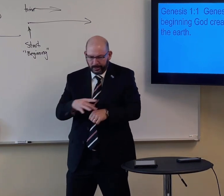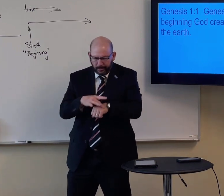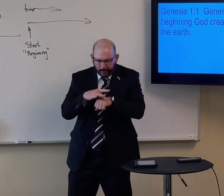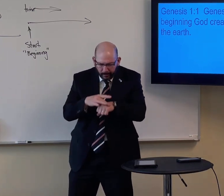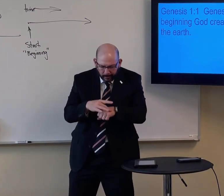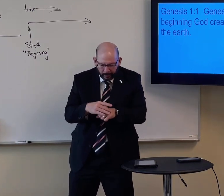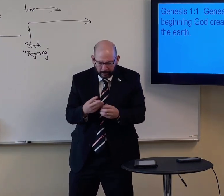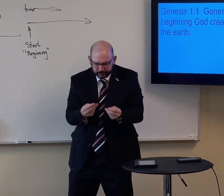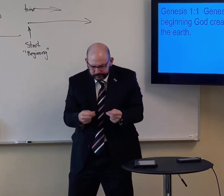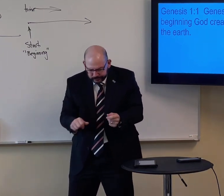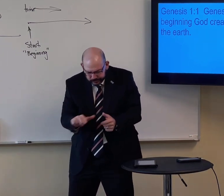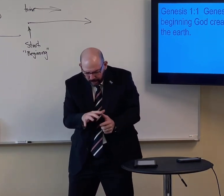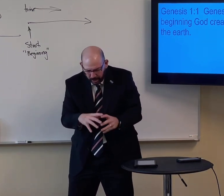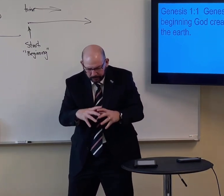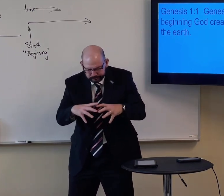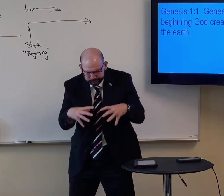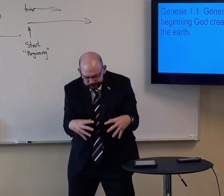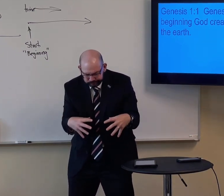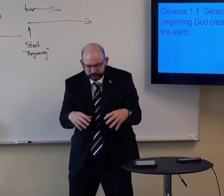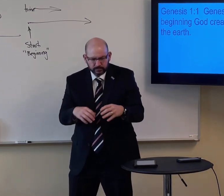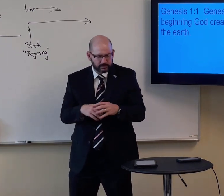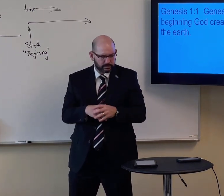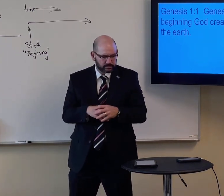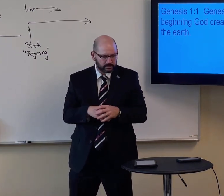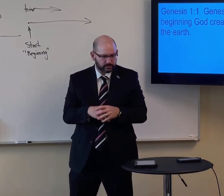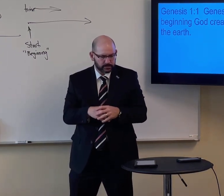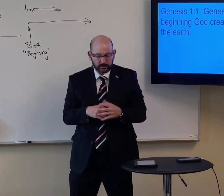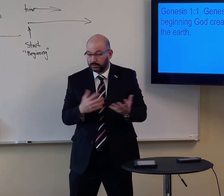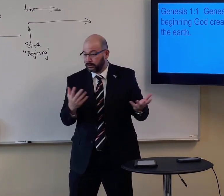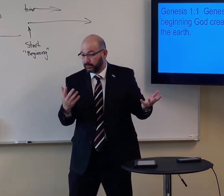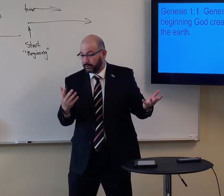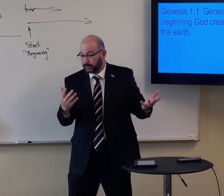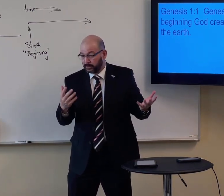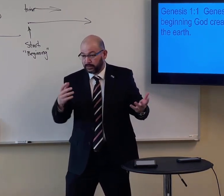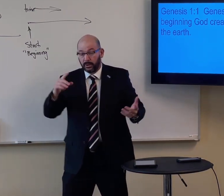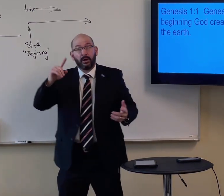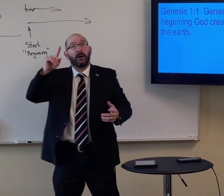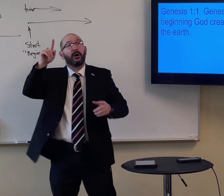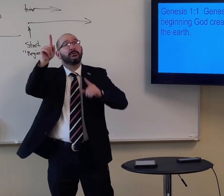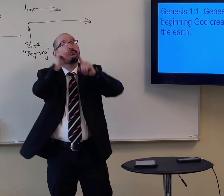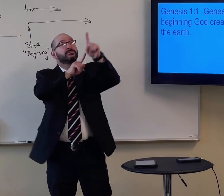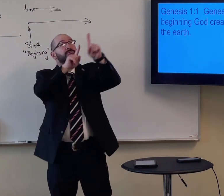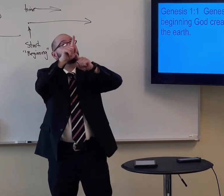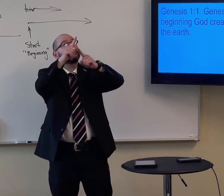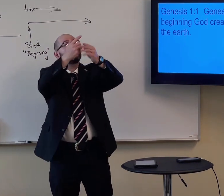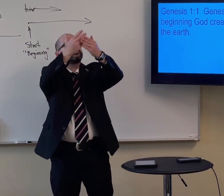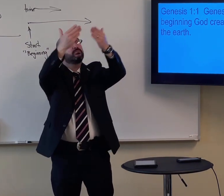separated the water on the earth, and the dry land appeared, and the stars,